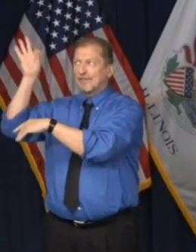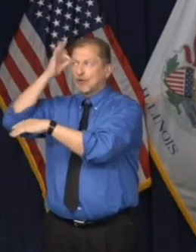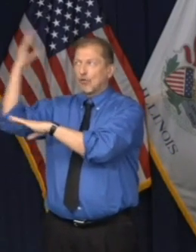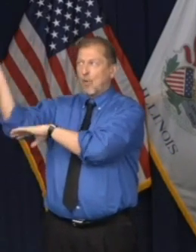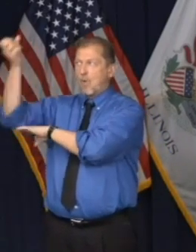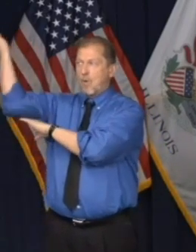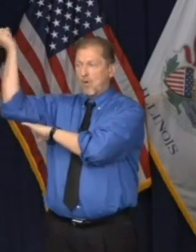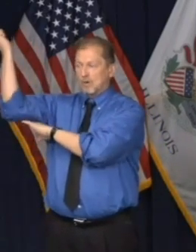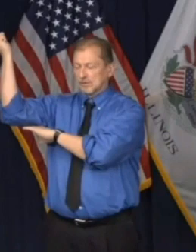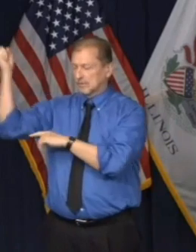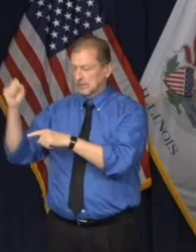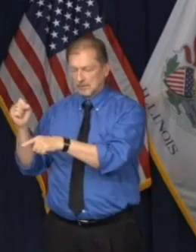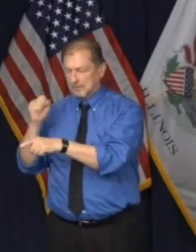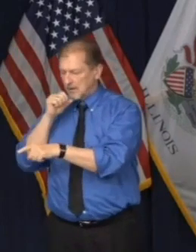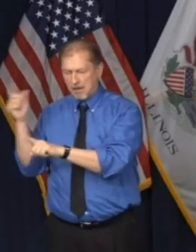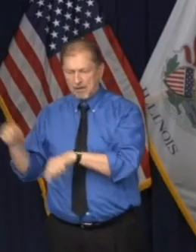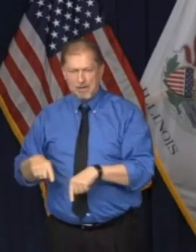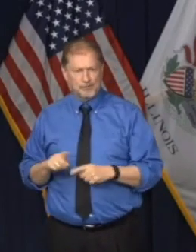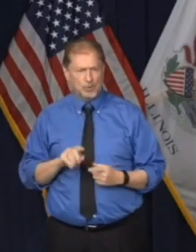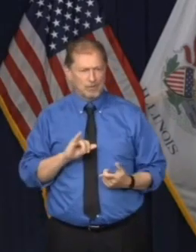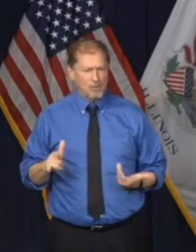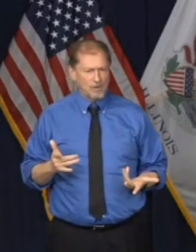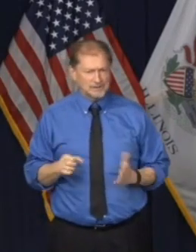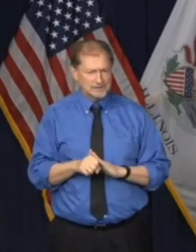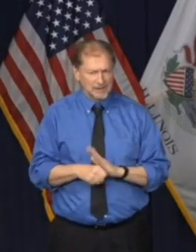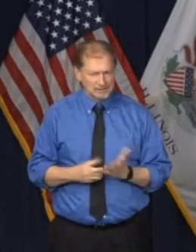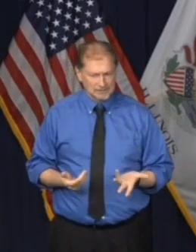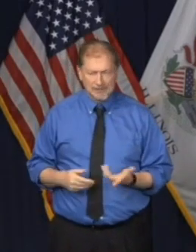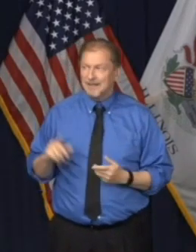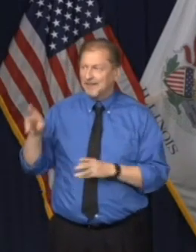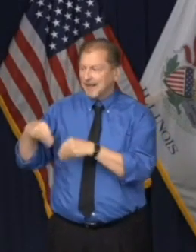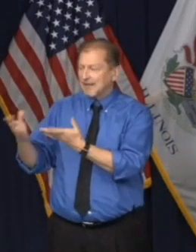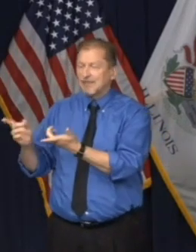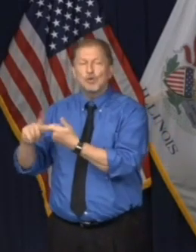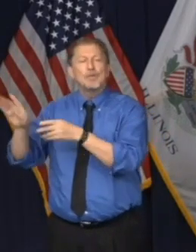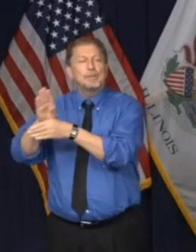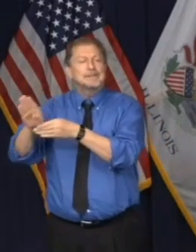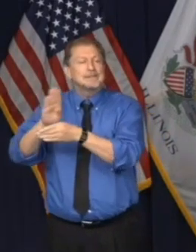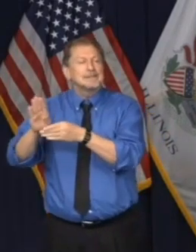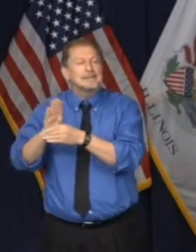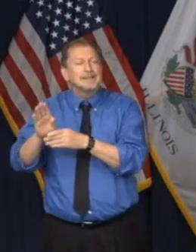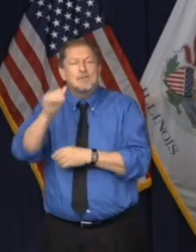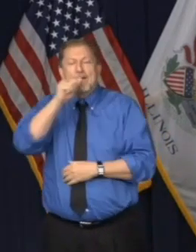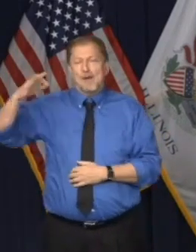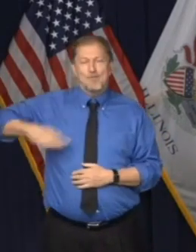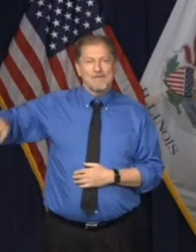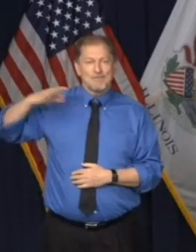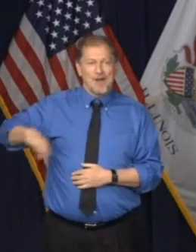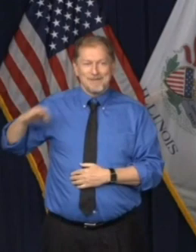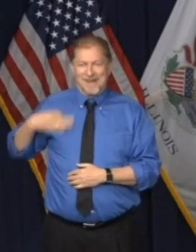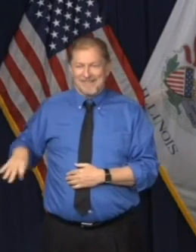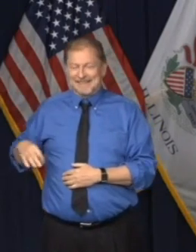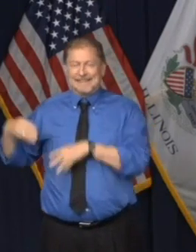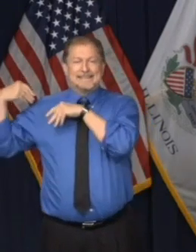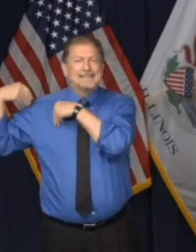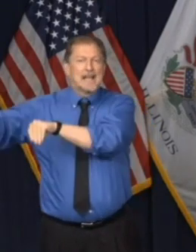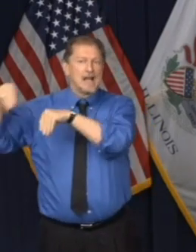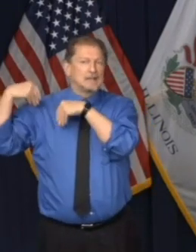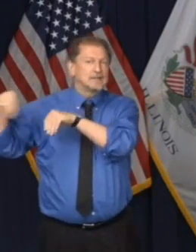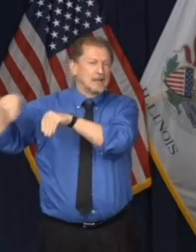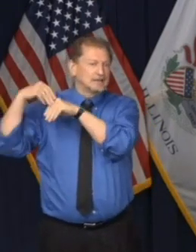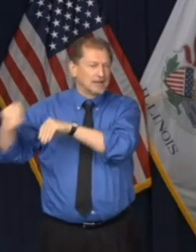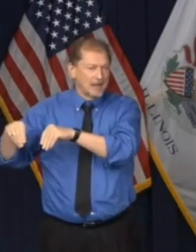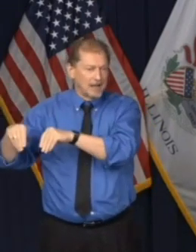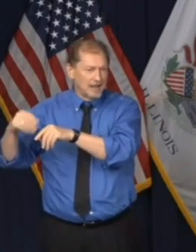But much of it goes to the distributors, the profit-making private businesses, distributors, who are getting